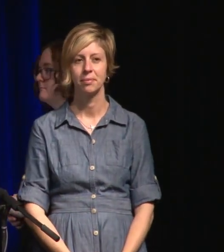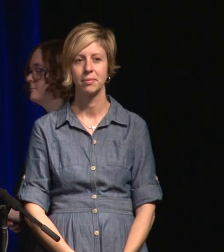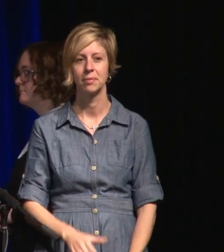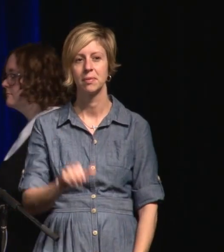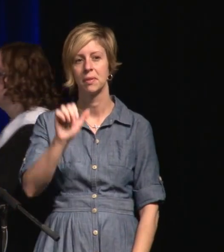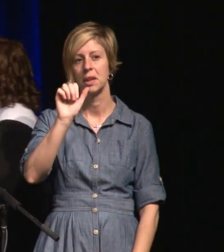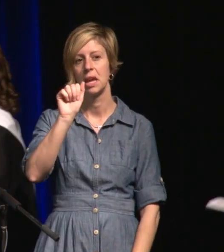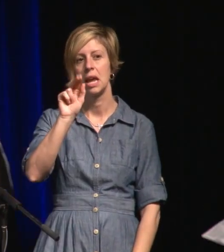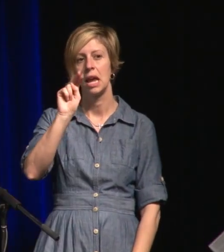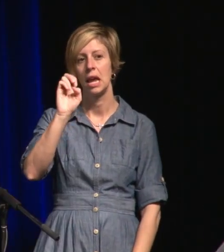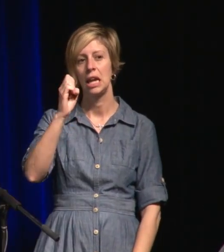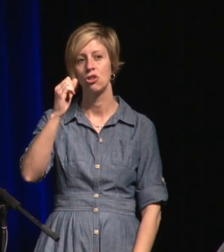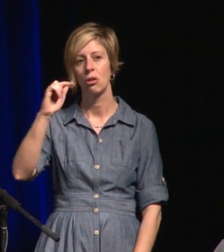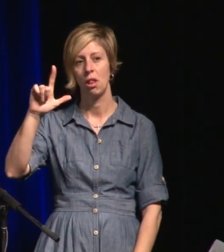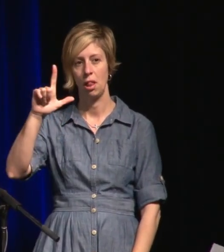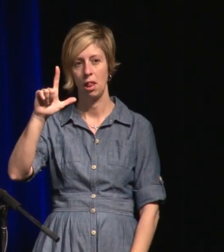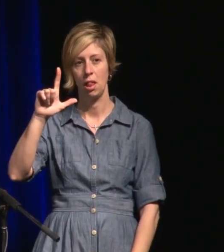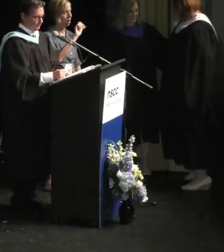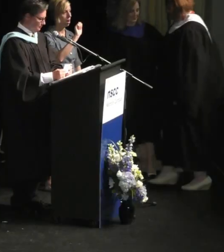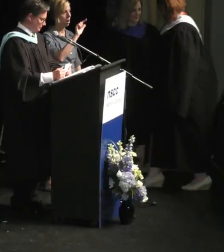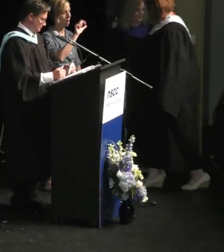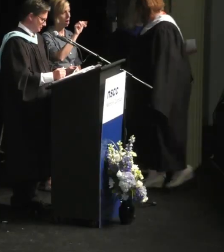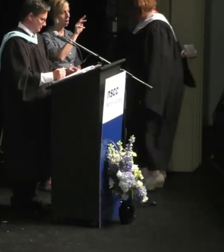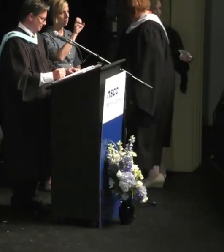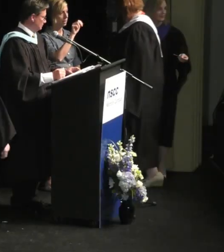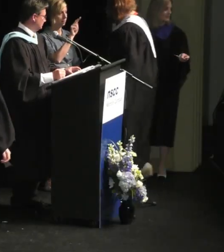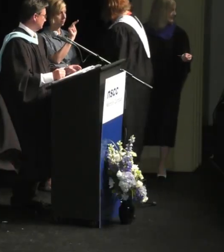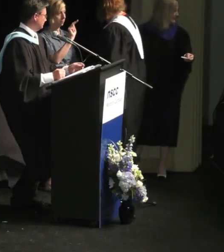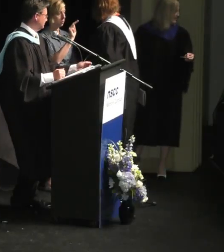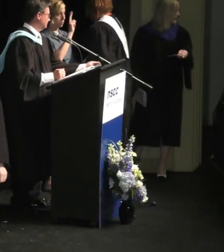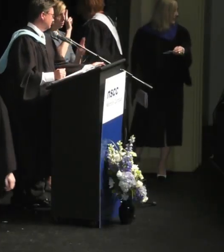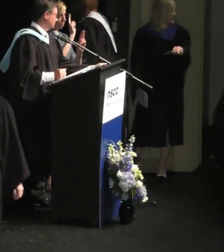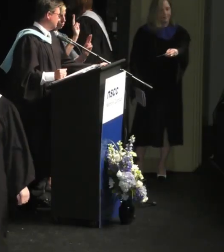Angel Allman with honors.